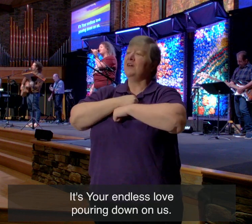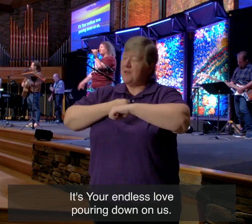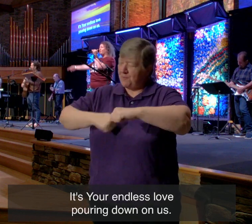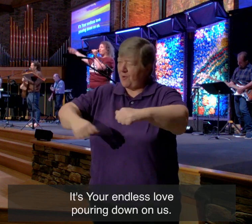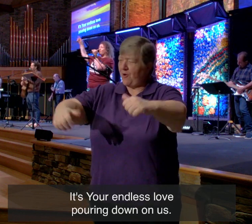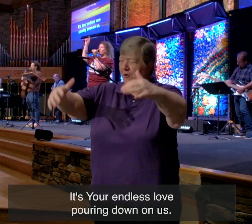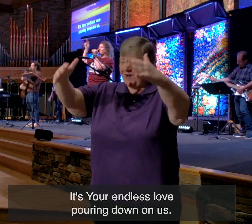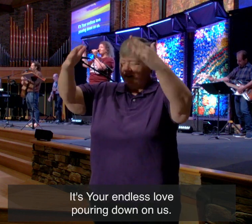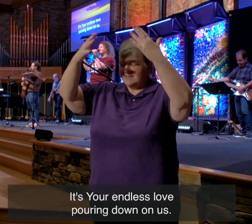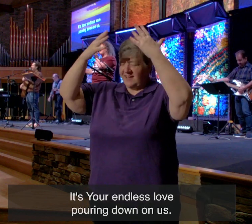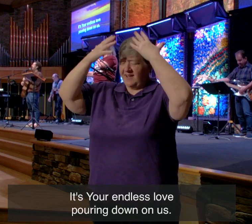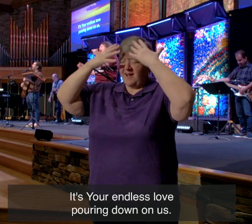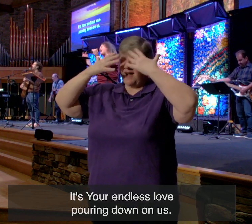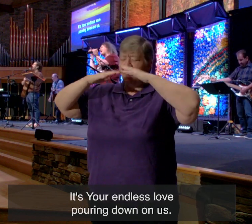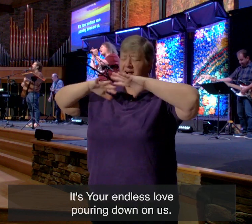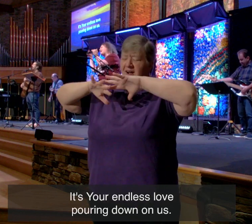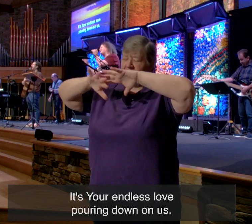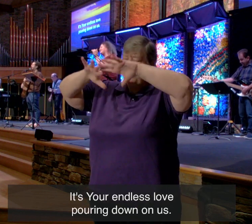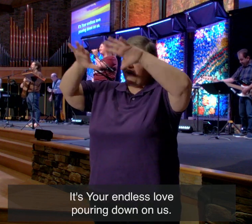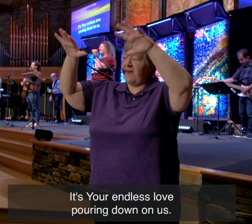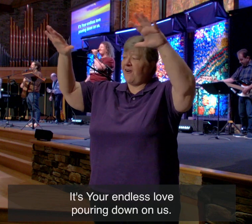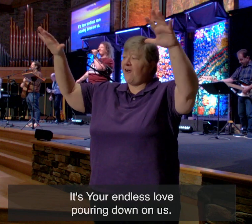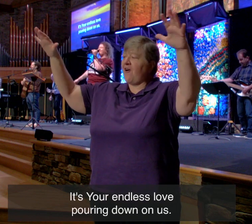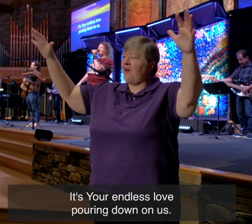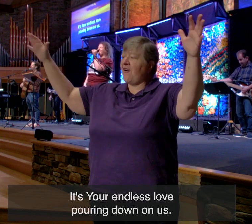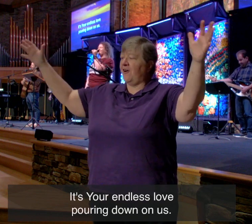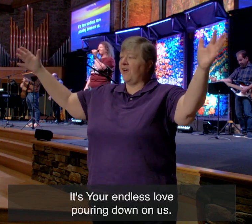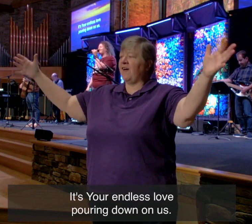endless love pouring